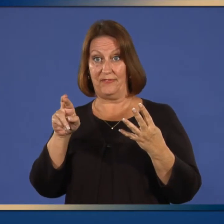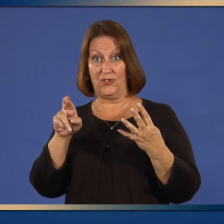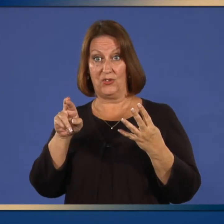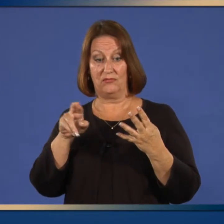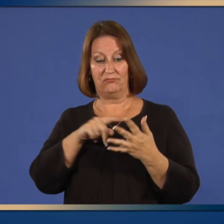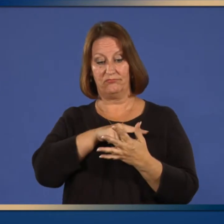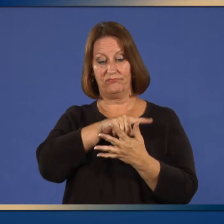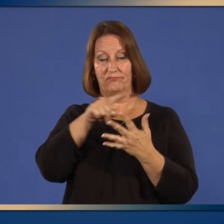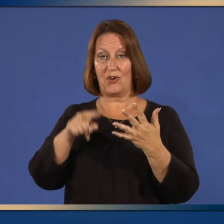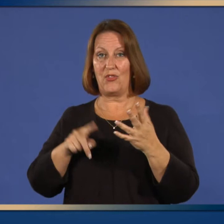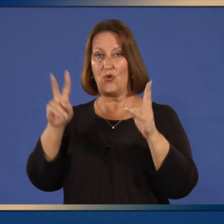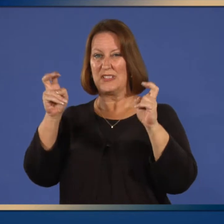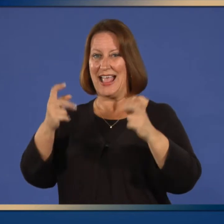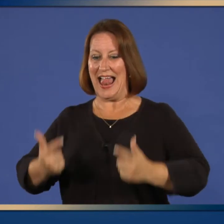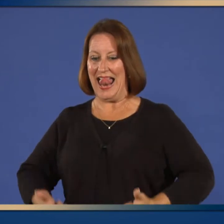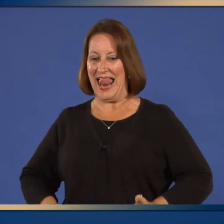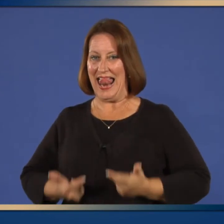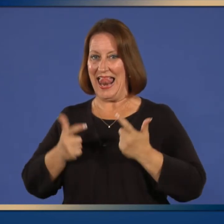varicella,